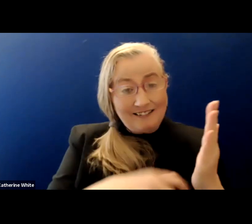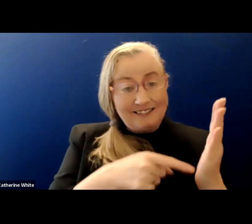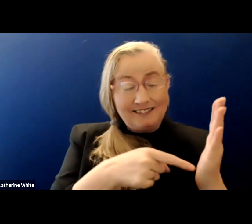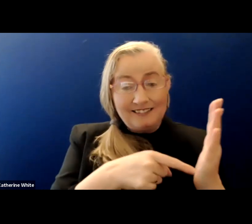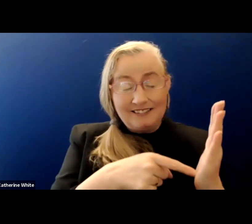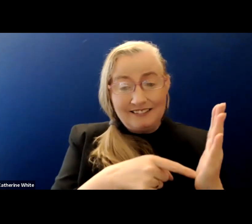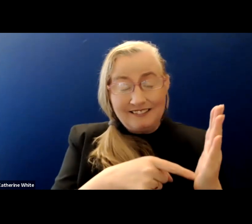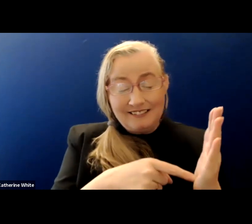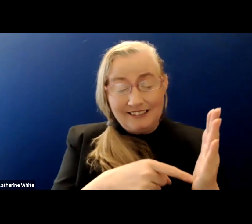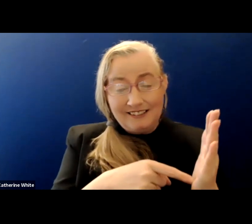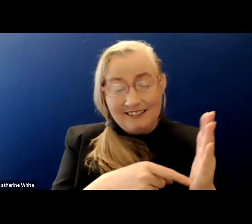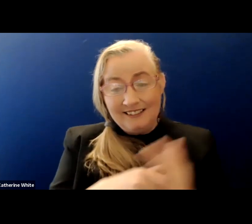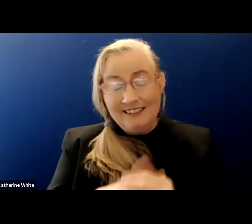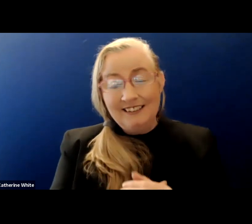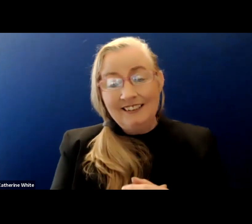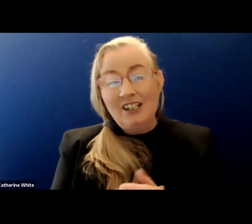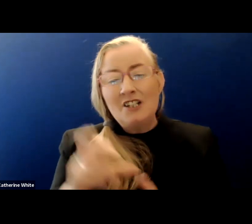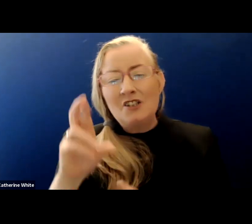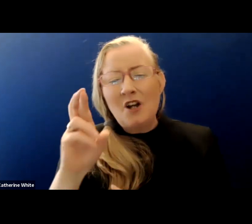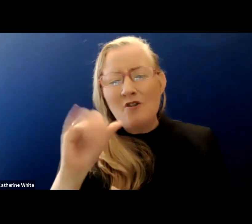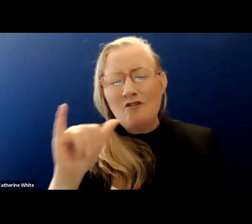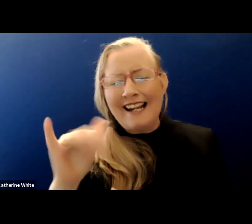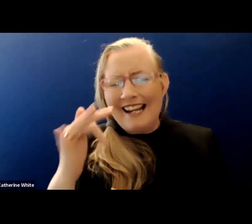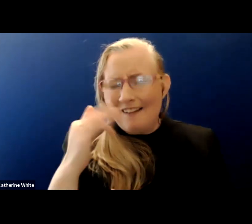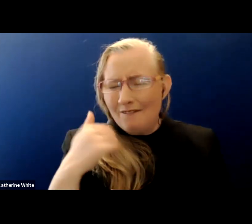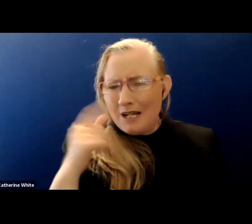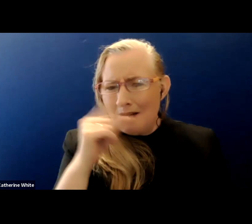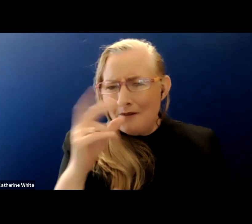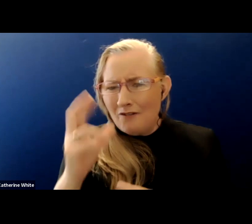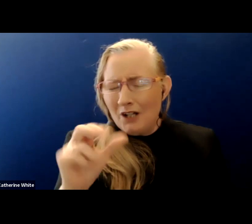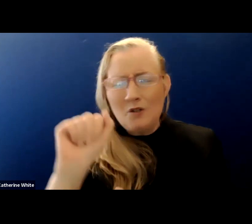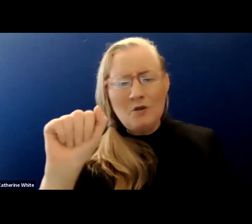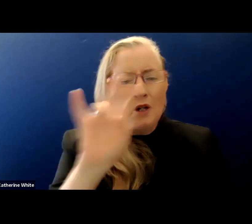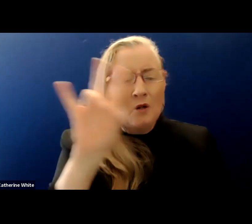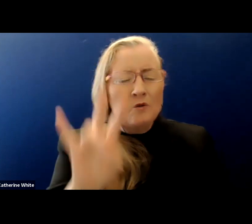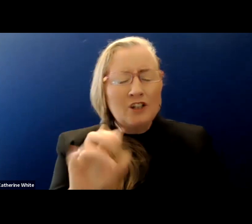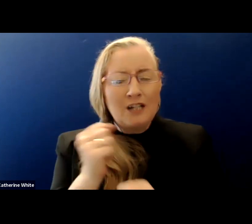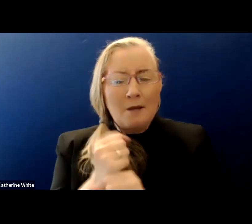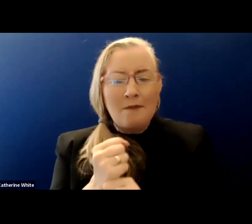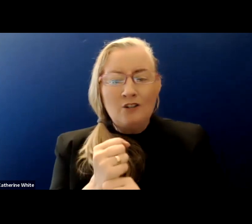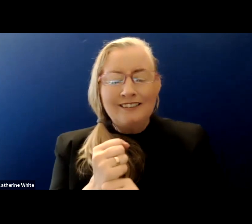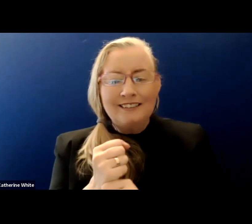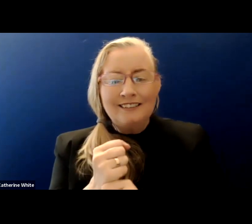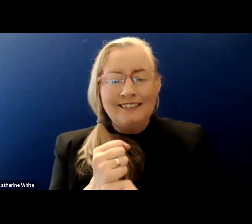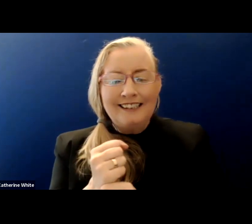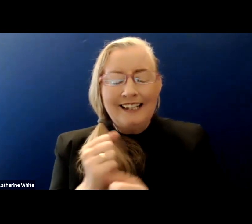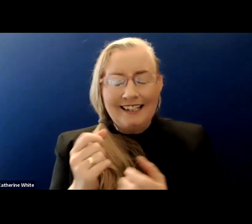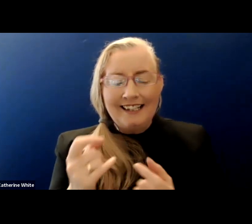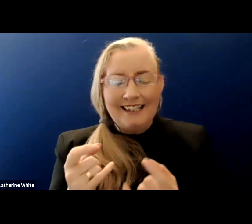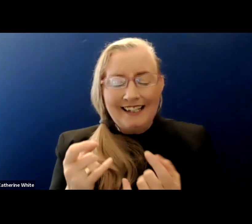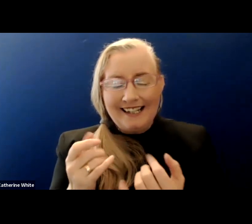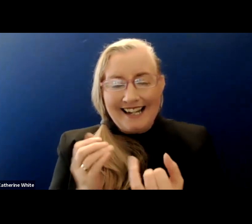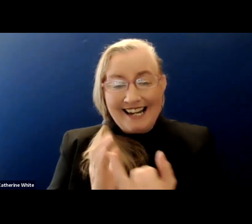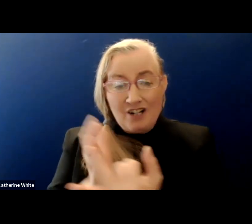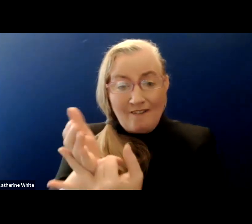thing about Ray. I think if I got the name right, your question about humanitarian intervention, if I understood correctly, is,